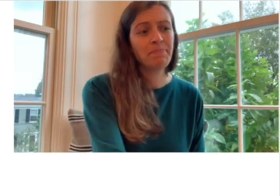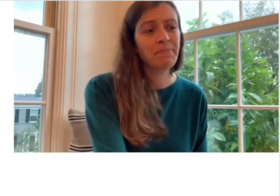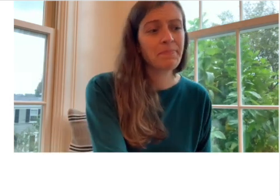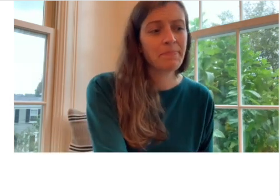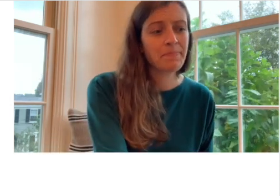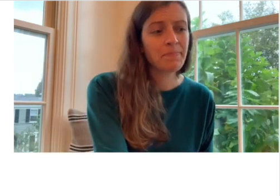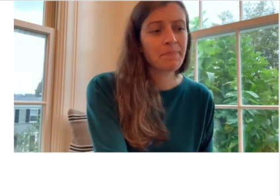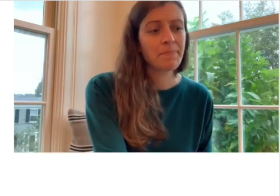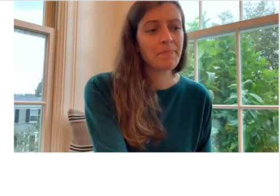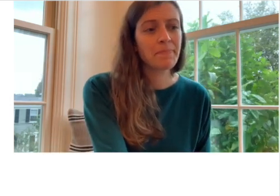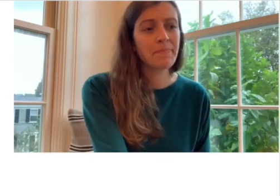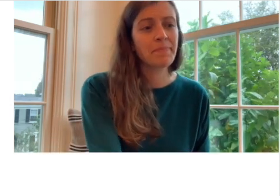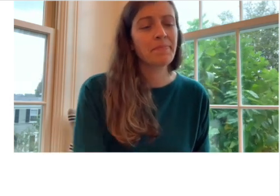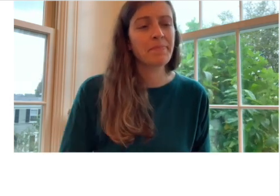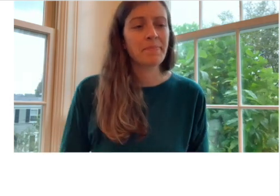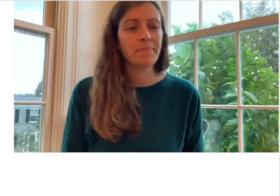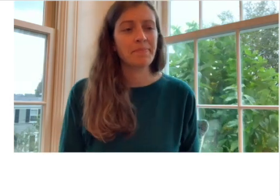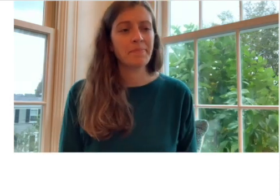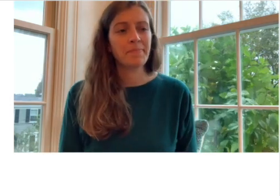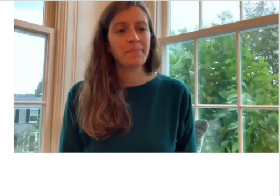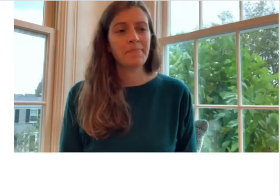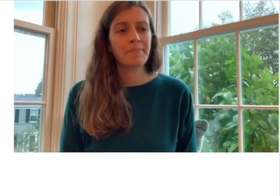So to summarize,